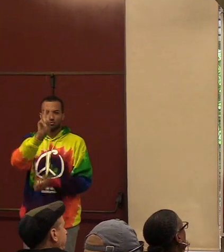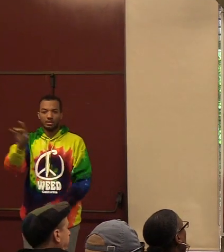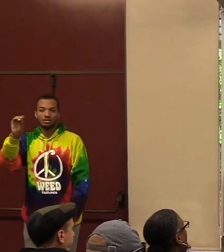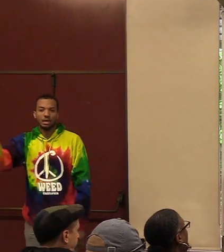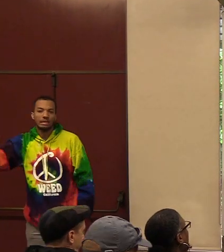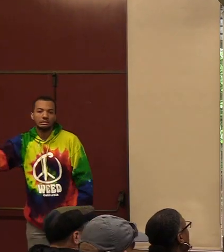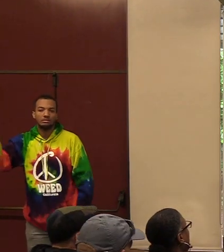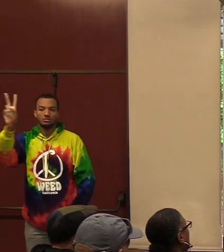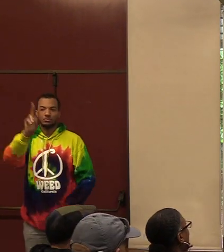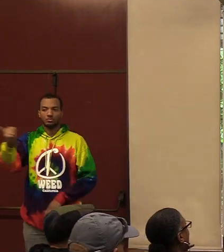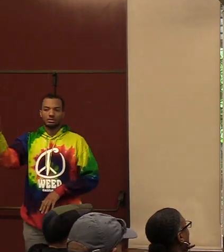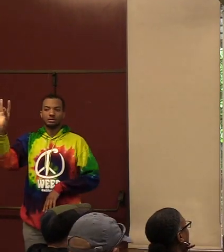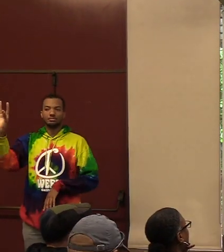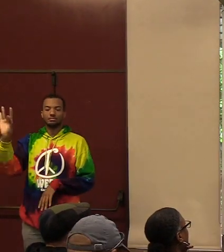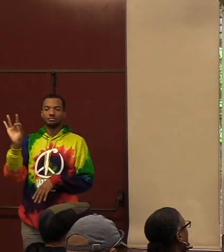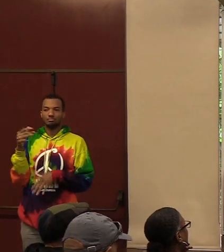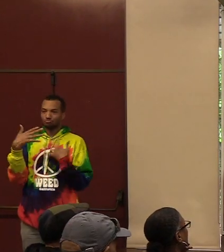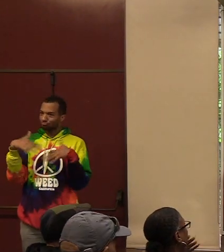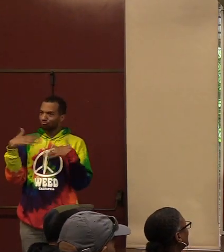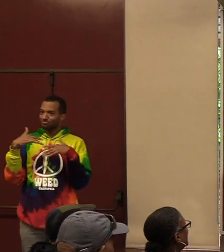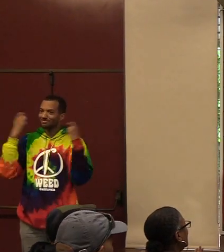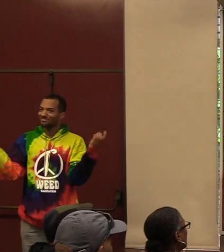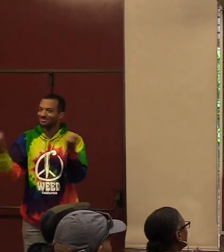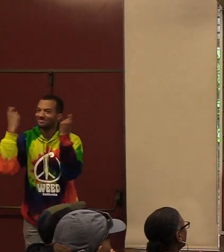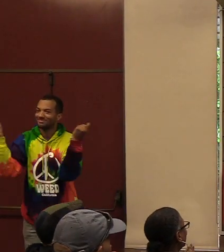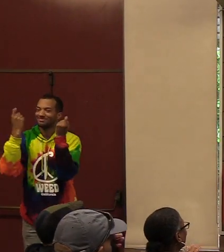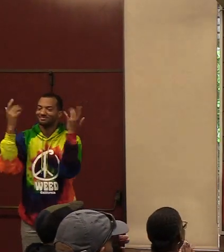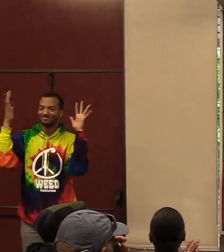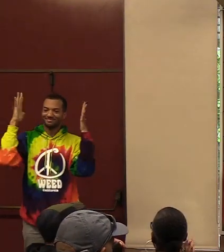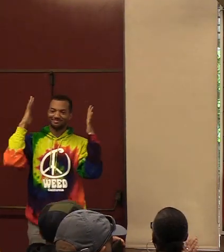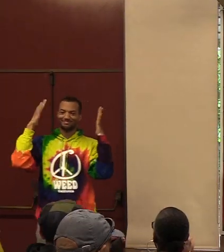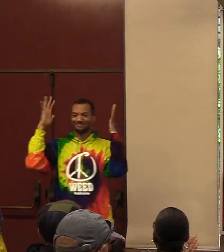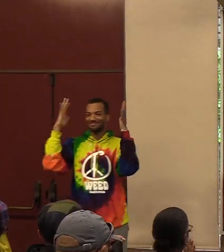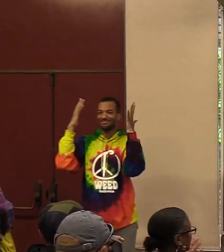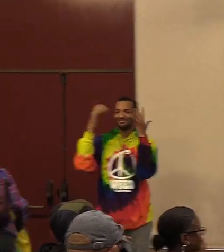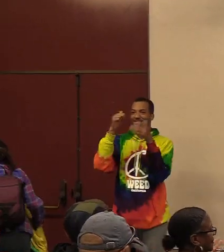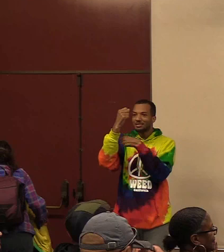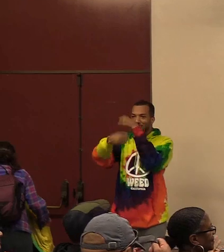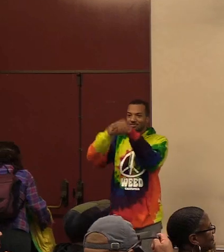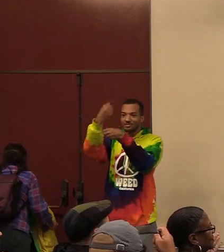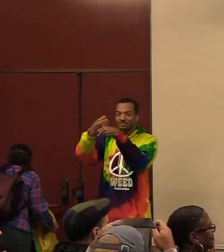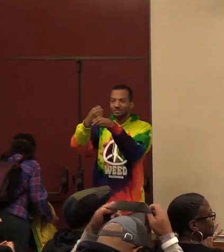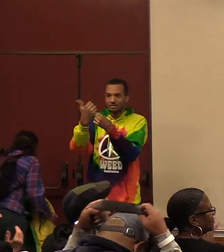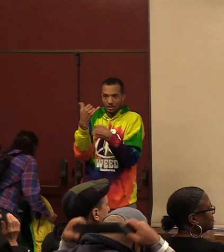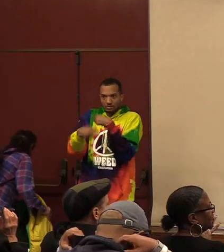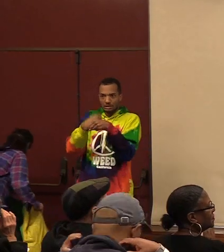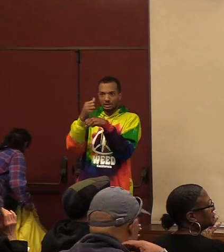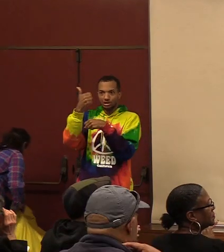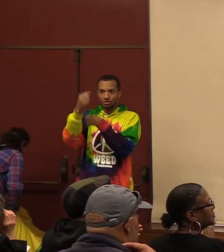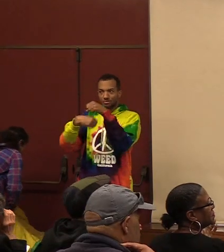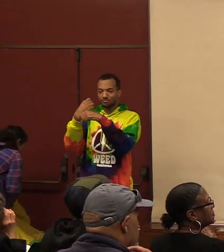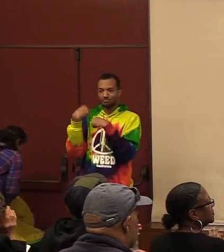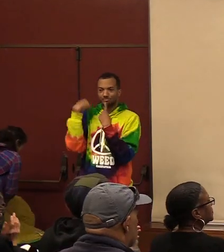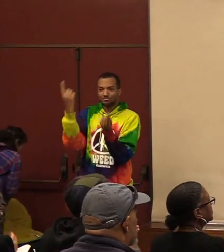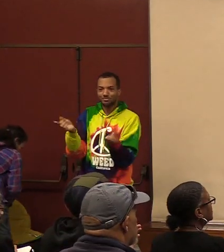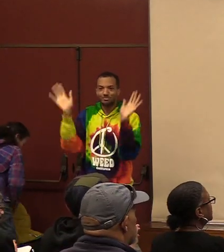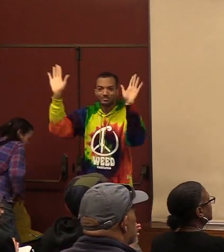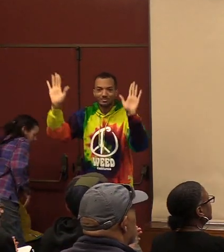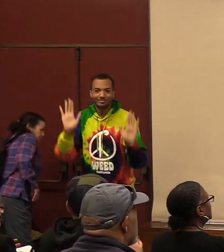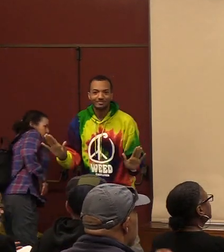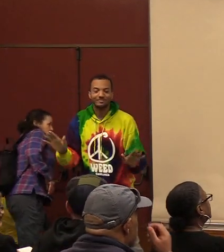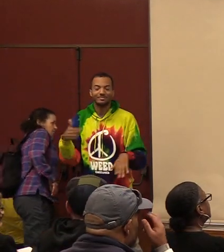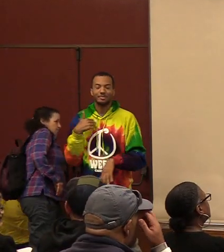2008. Wow. Yeah, so we celebrate 10th year this year. It's been wonderful,